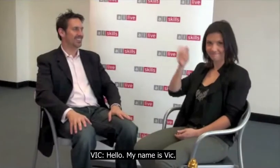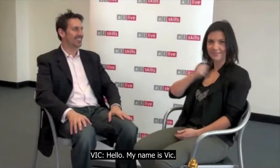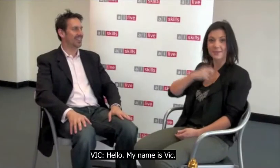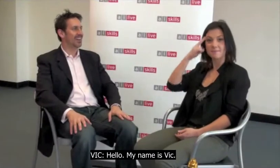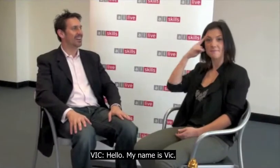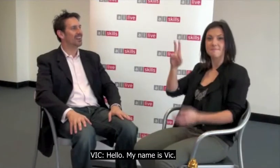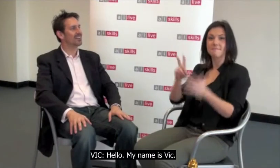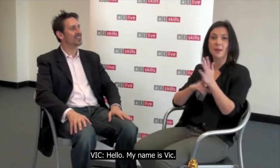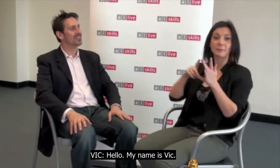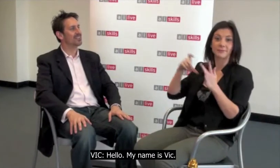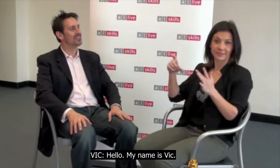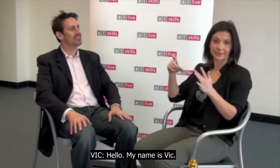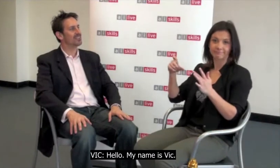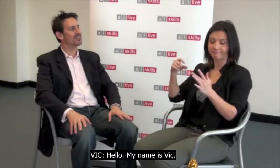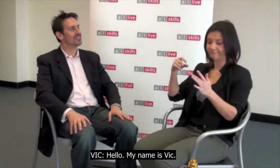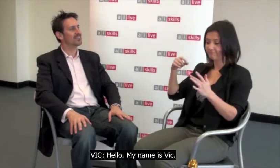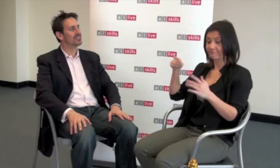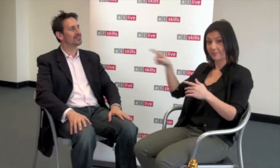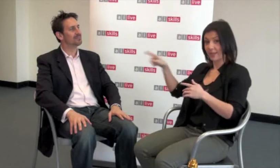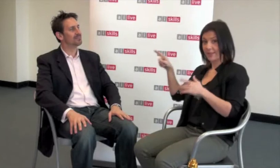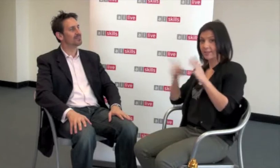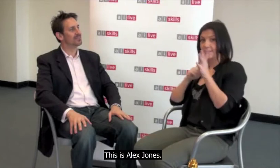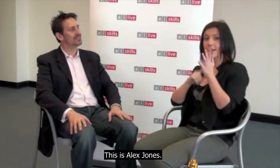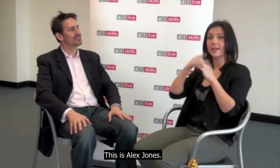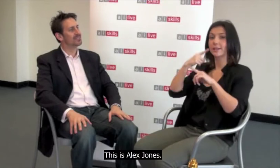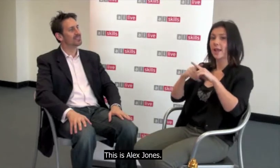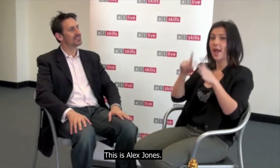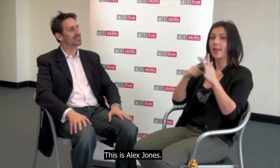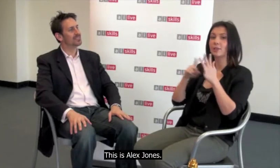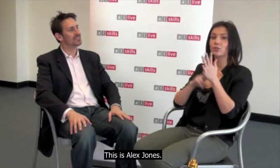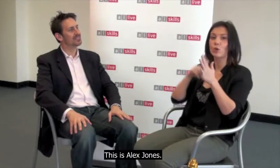Hello, my name is Vic. This is Alex Jones.